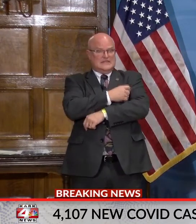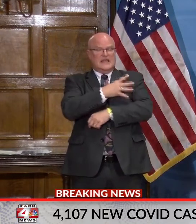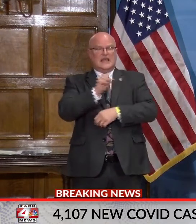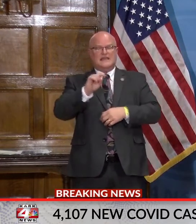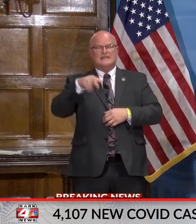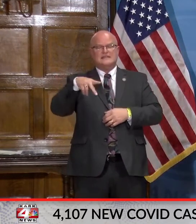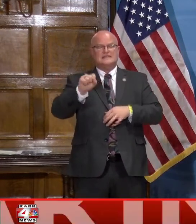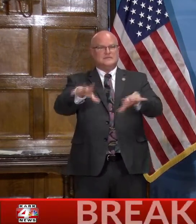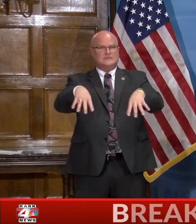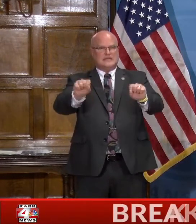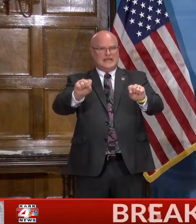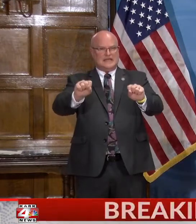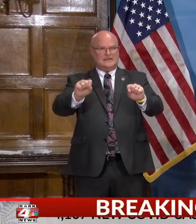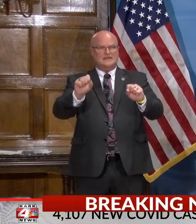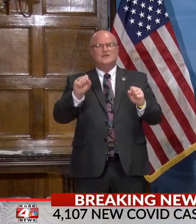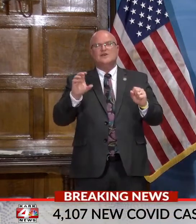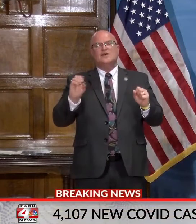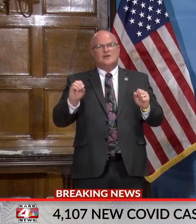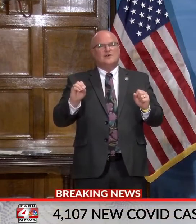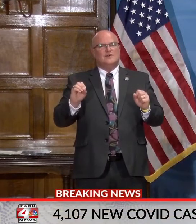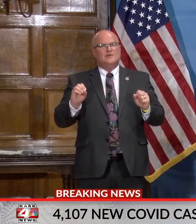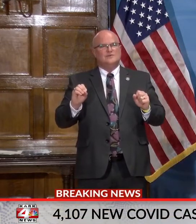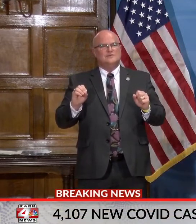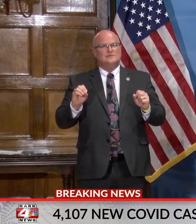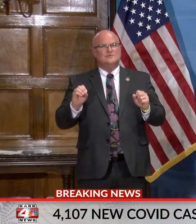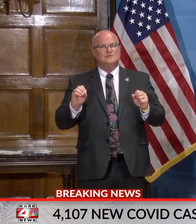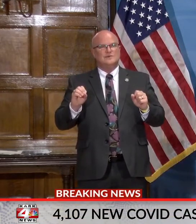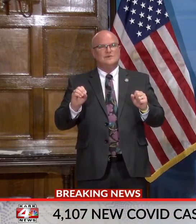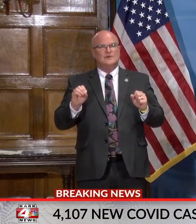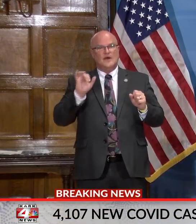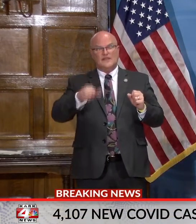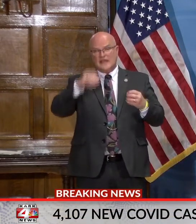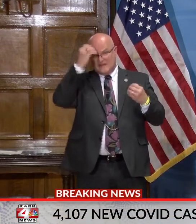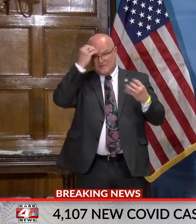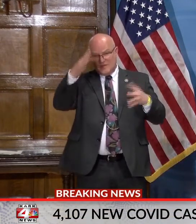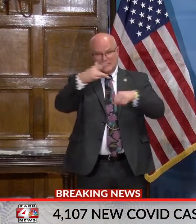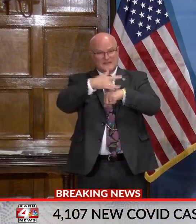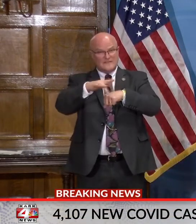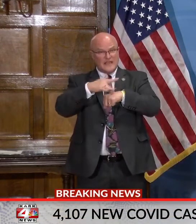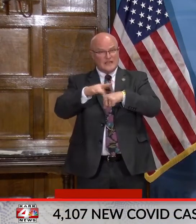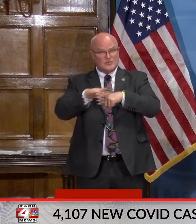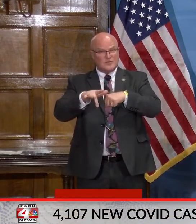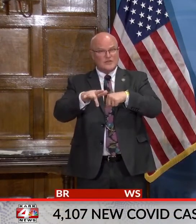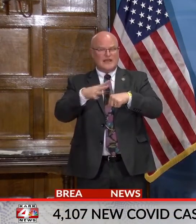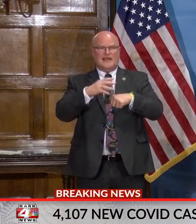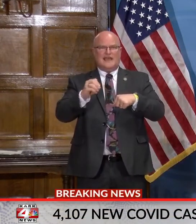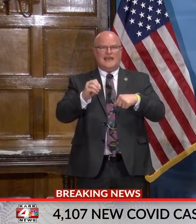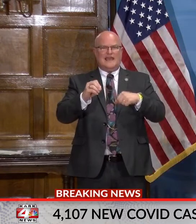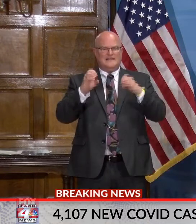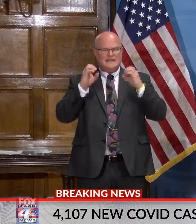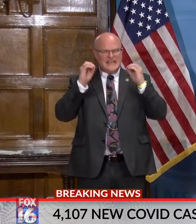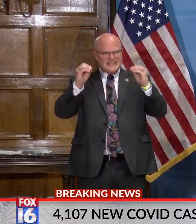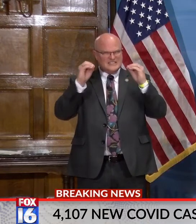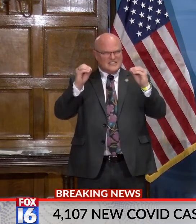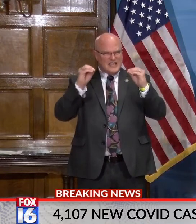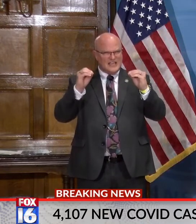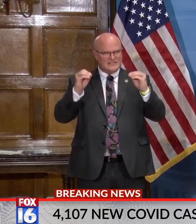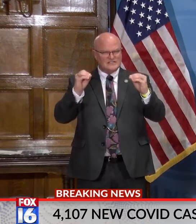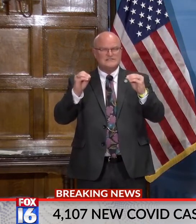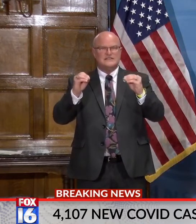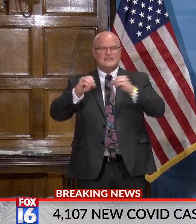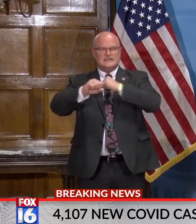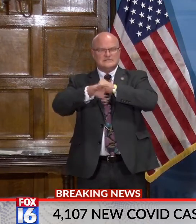should be taken. So that information is available, and the marketing efforts, the education efforts, we have